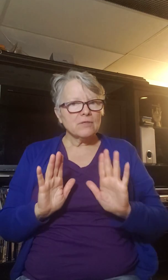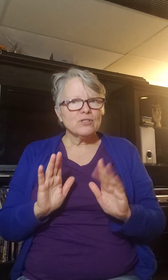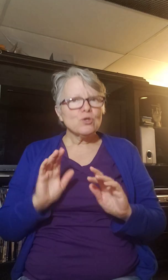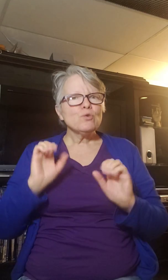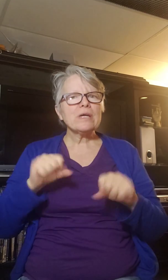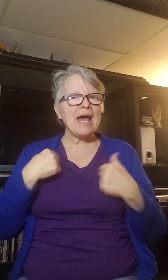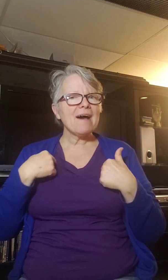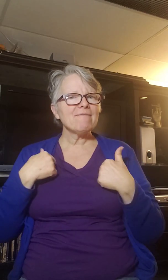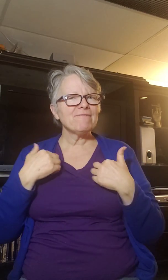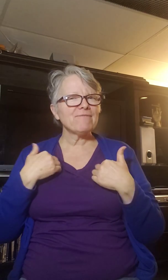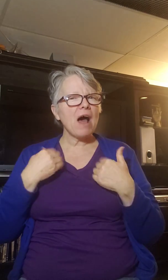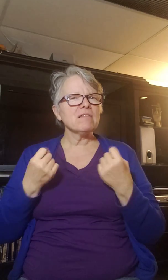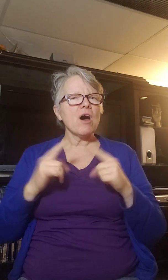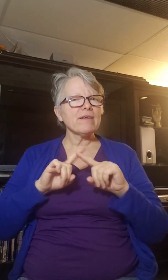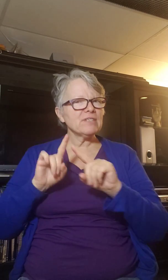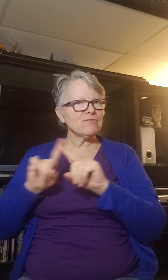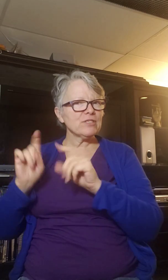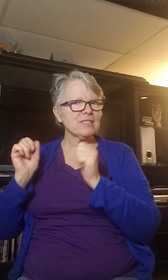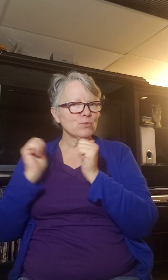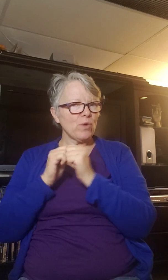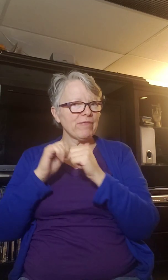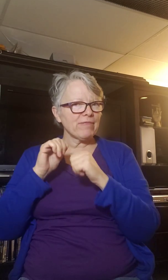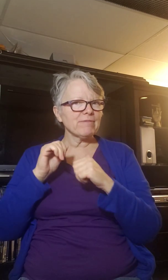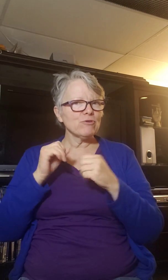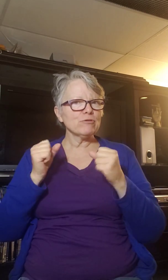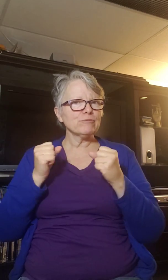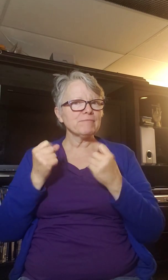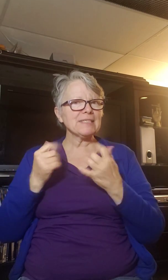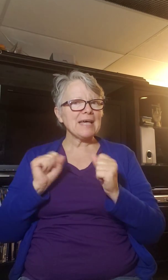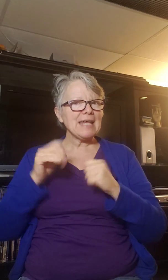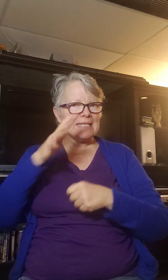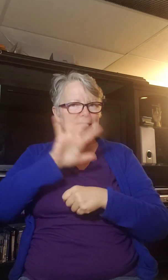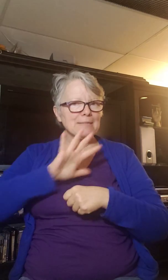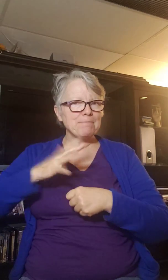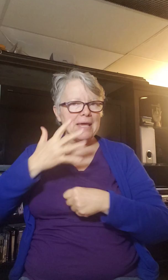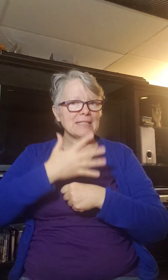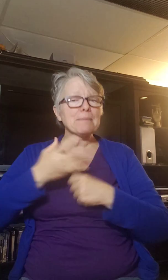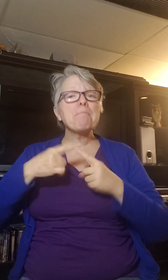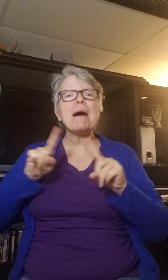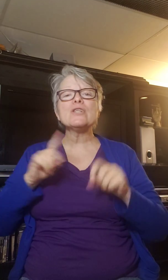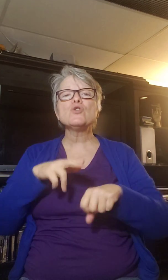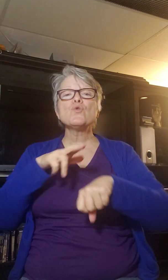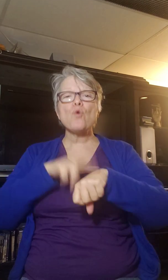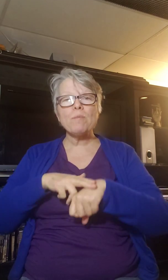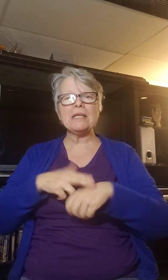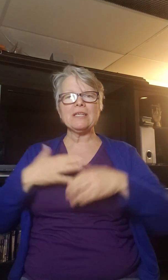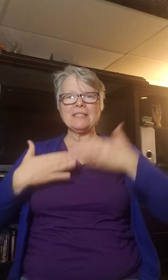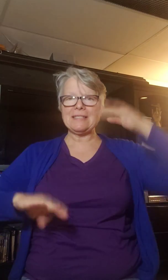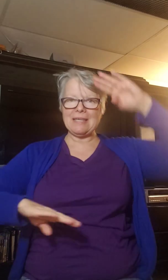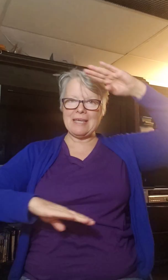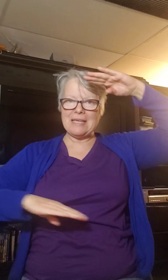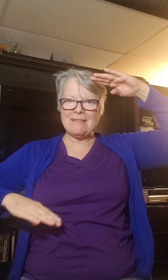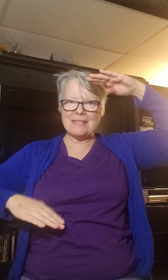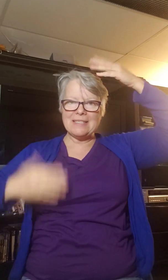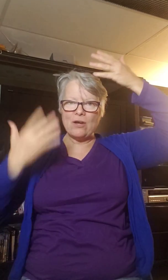So you can have a lot of differences with your signing space, but normally it's in this